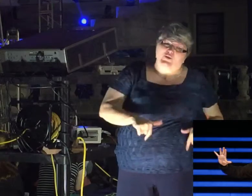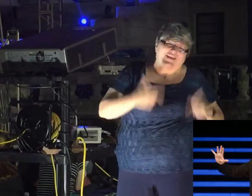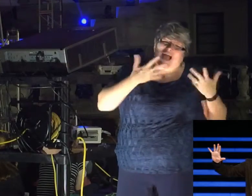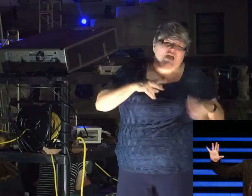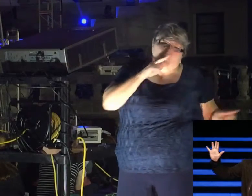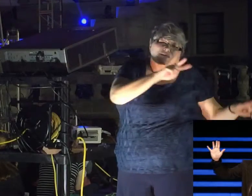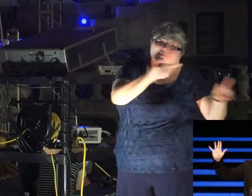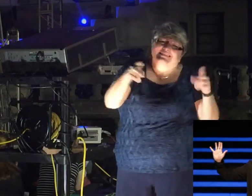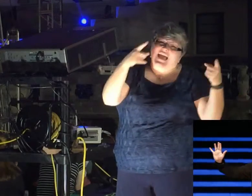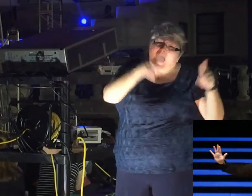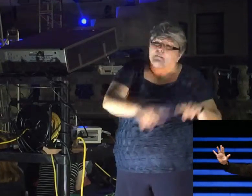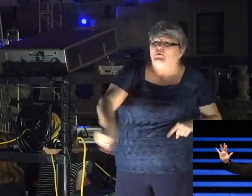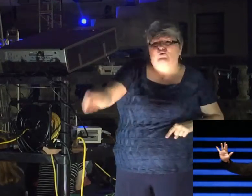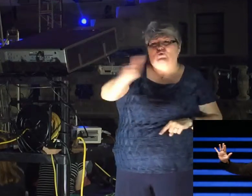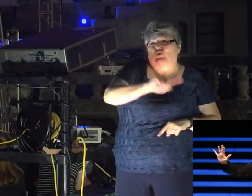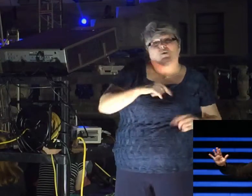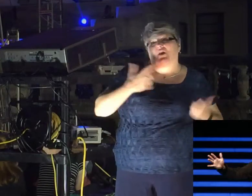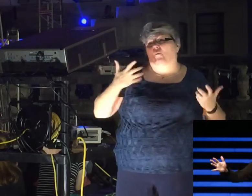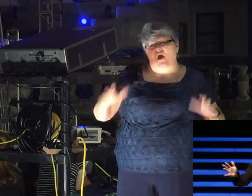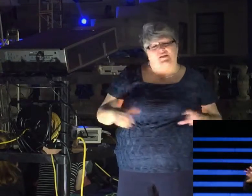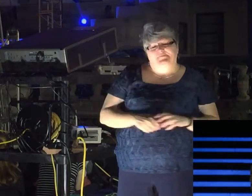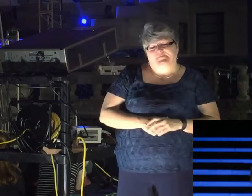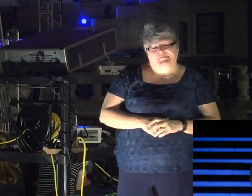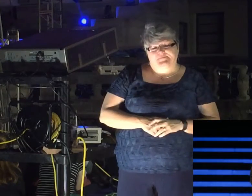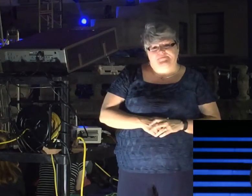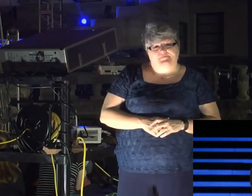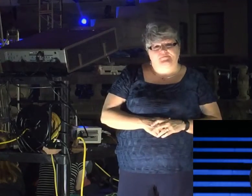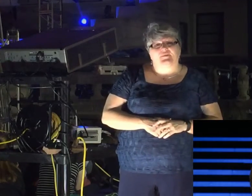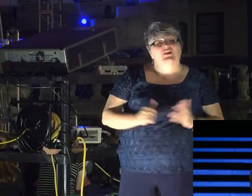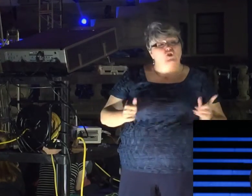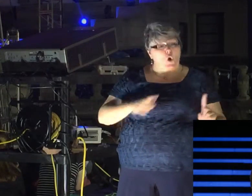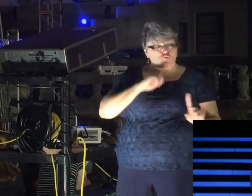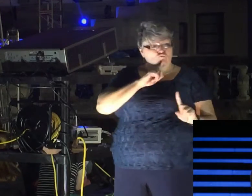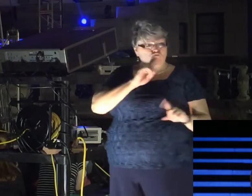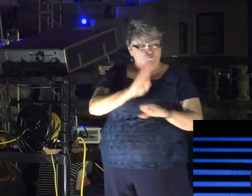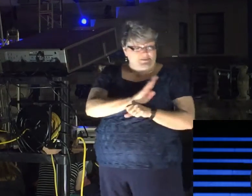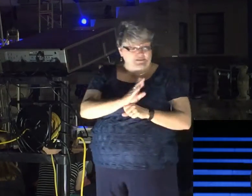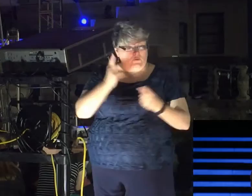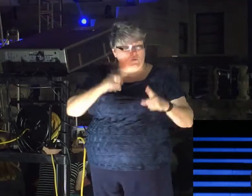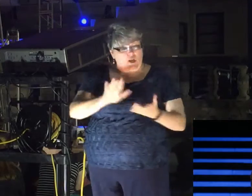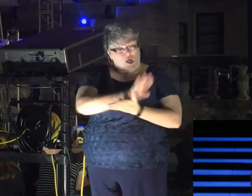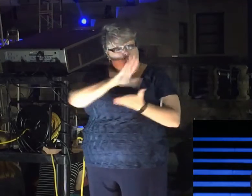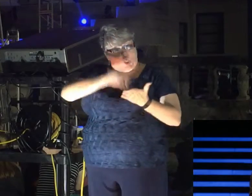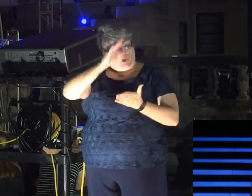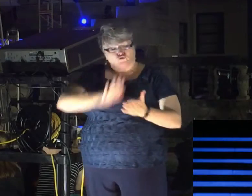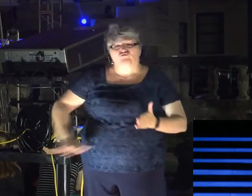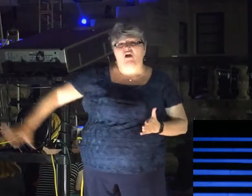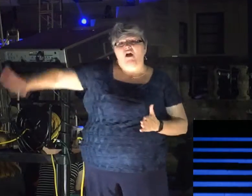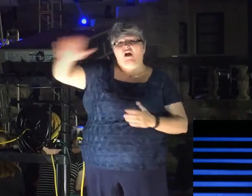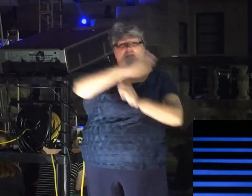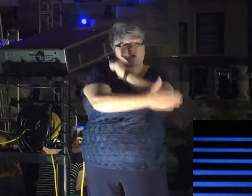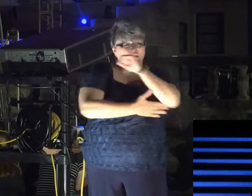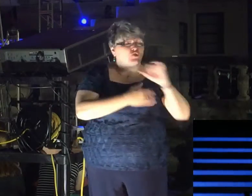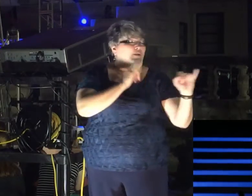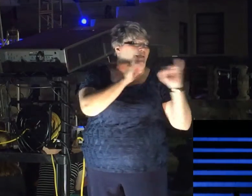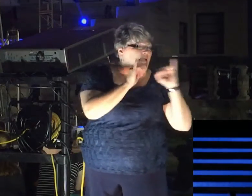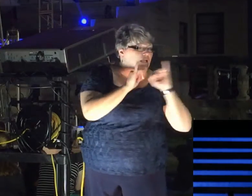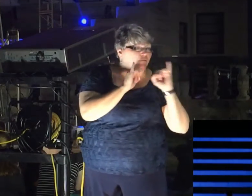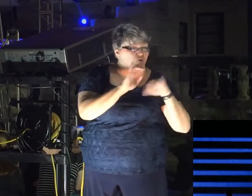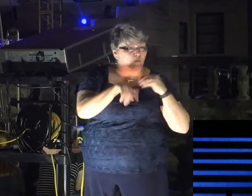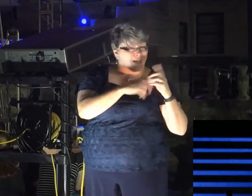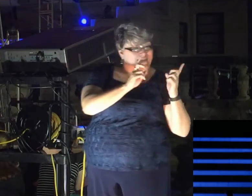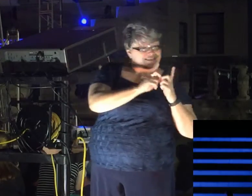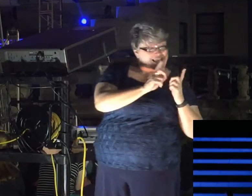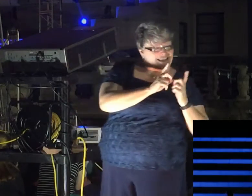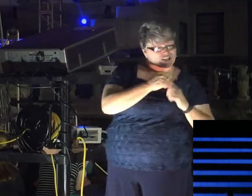your life. And I don't want to see that happen for you. I don't. And so the reality is, when college students around the country are